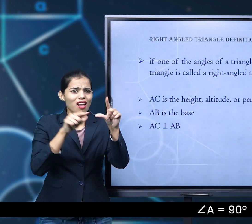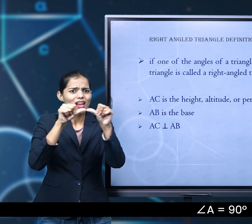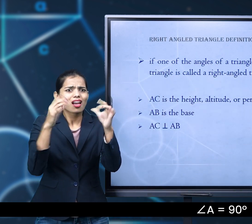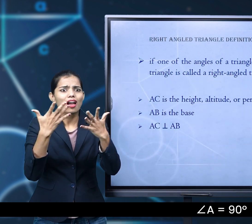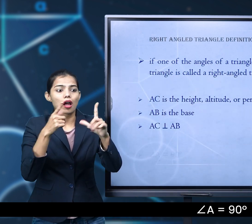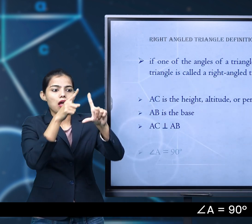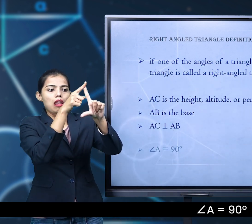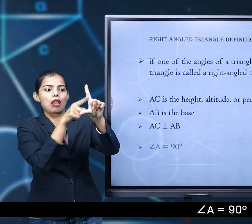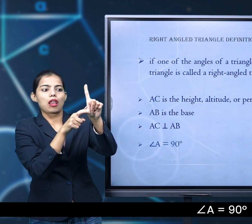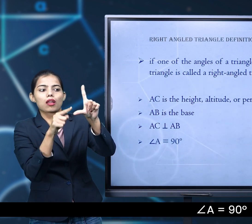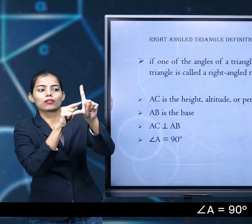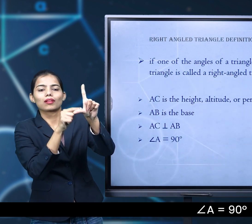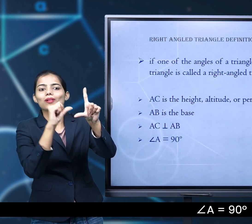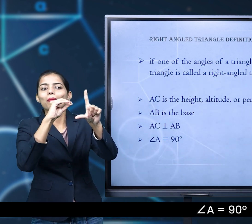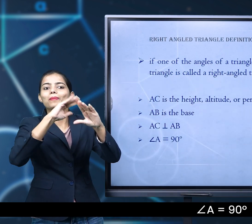Angle A is equal to 90 degree.